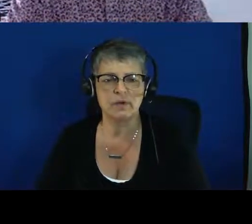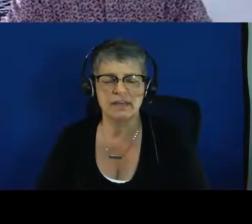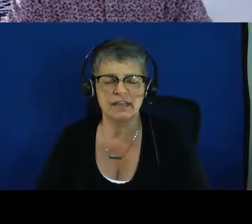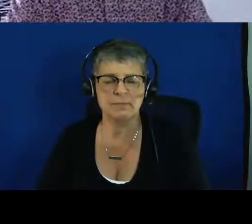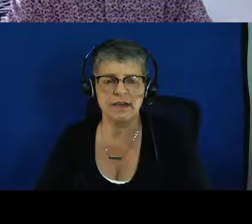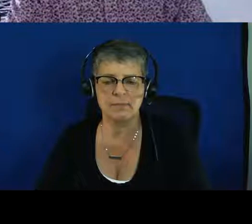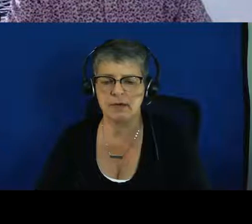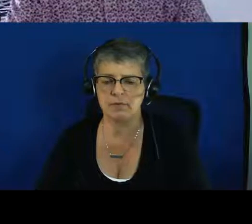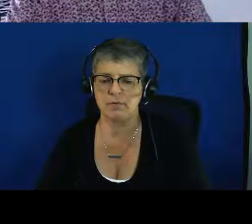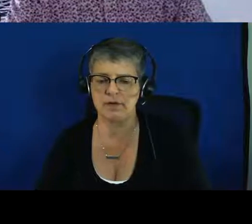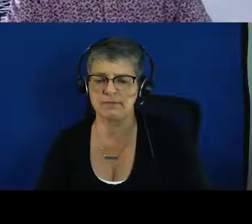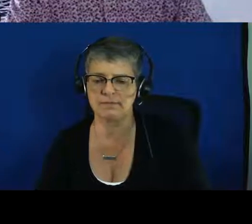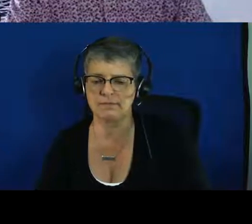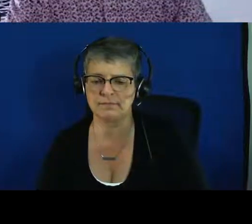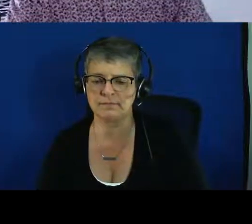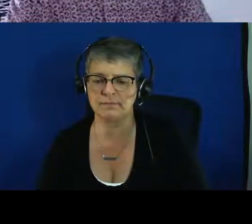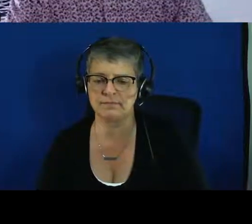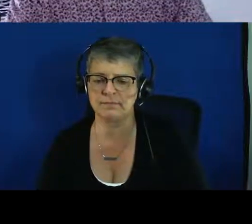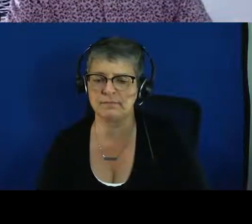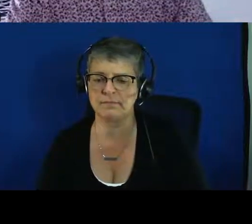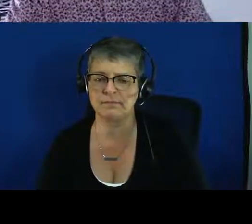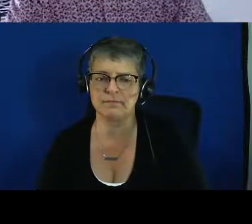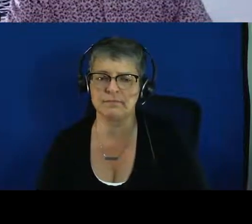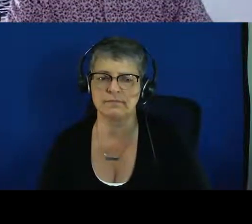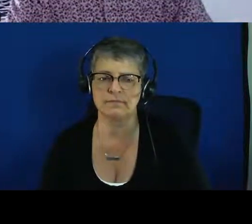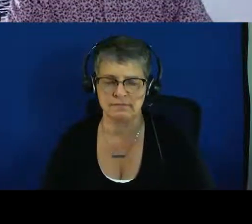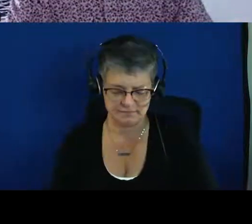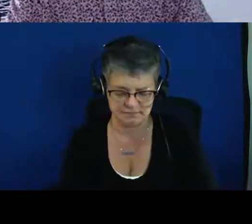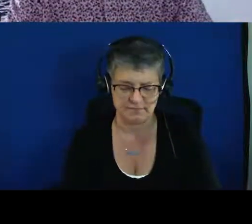that's showing in my PowerPoint.